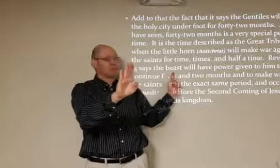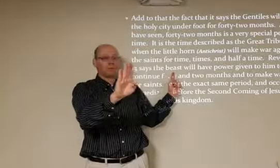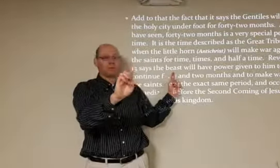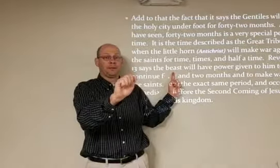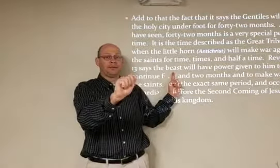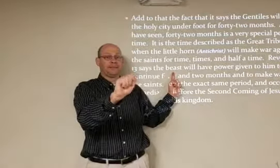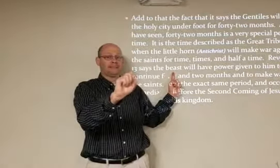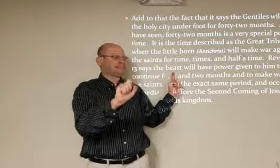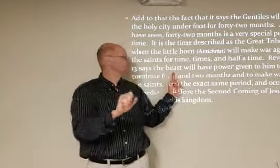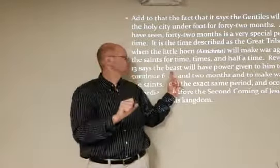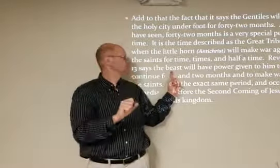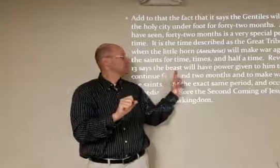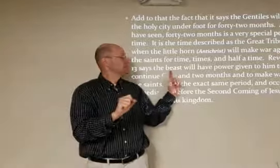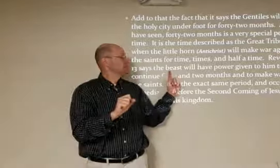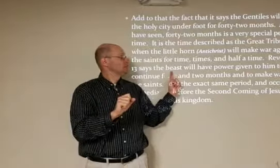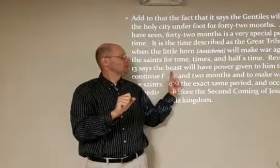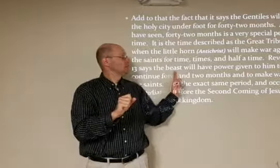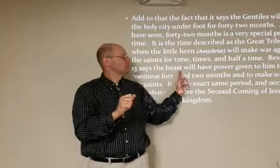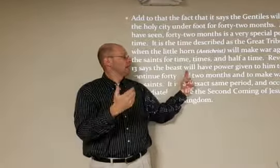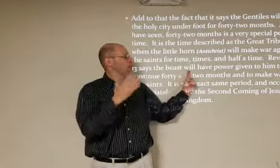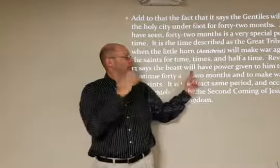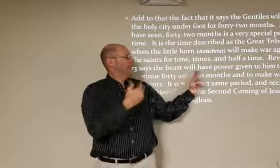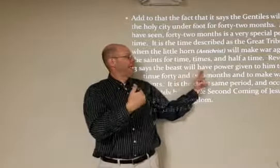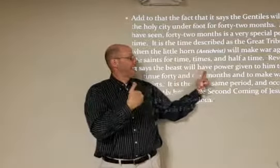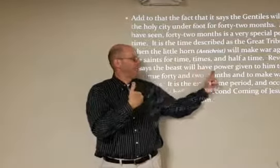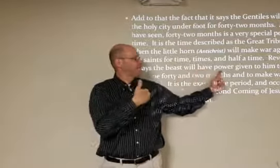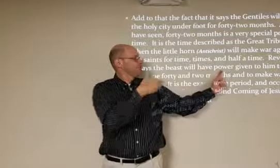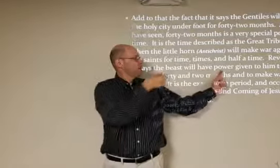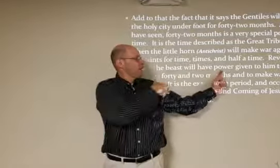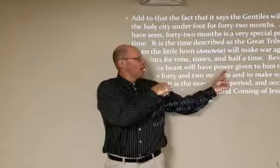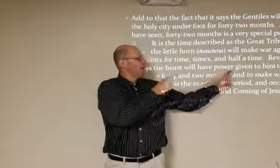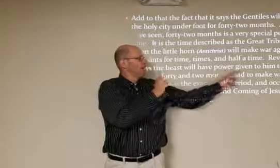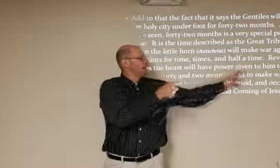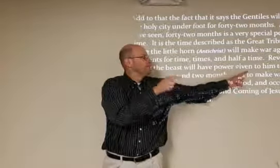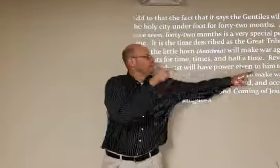Revelation 13 says the beast will have power given to him.